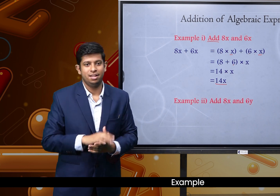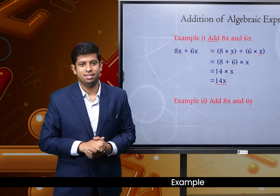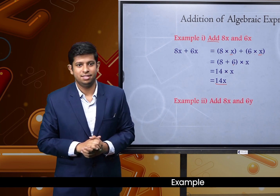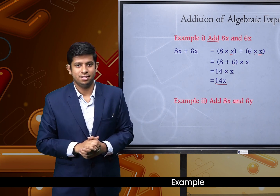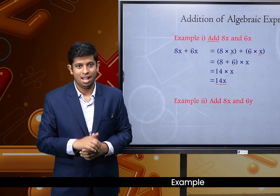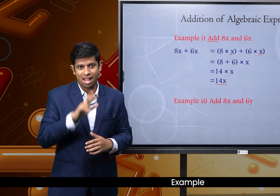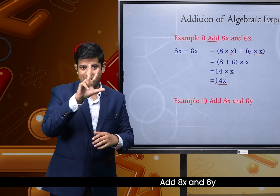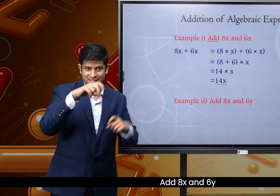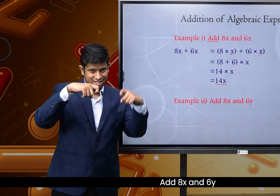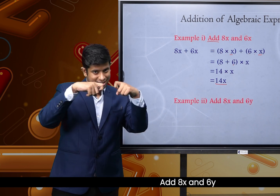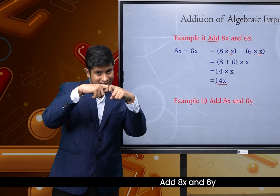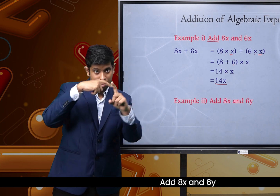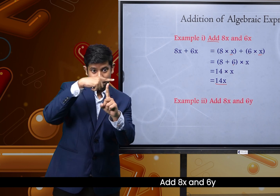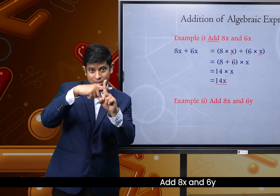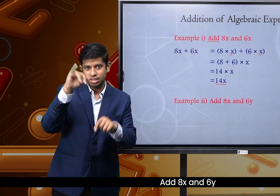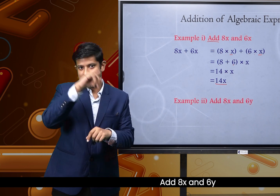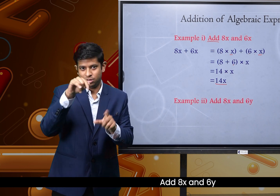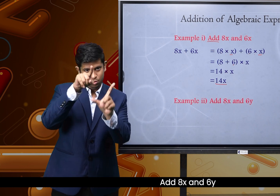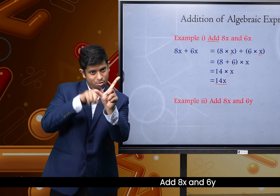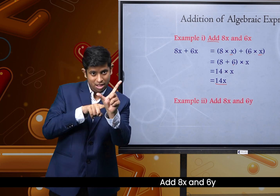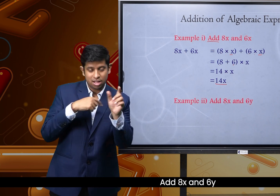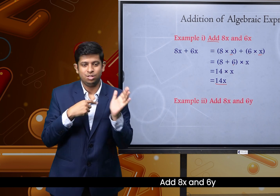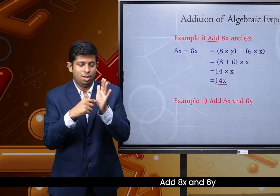Example: add 8x and 6y.